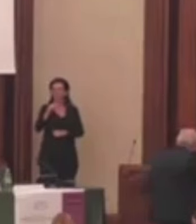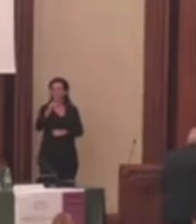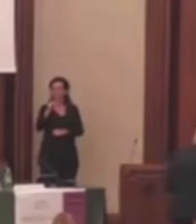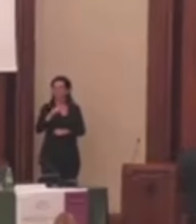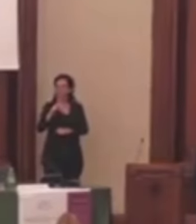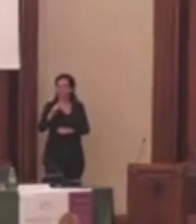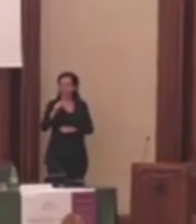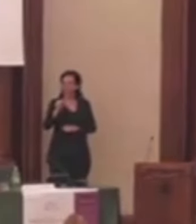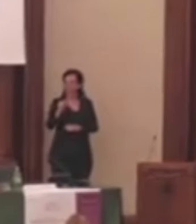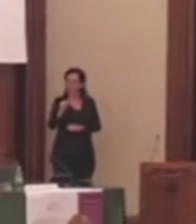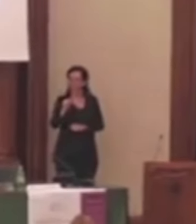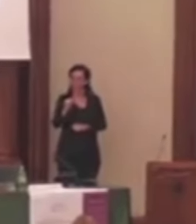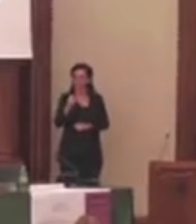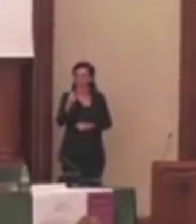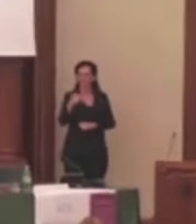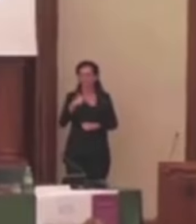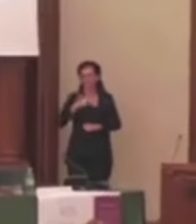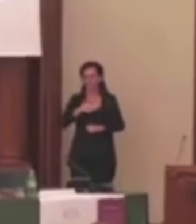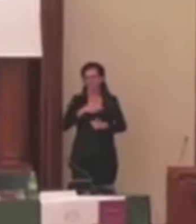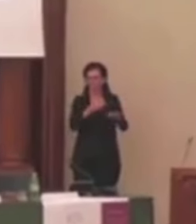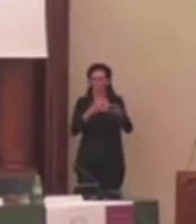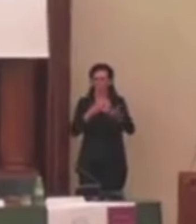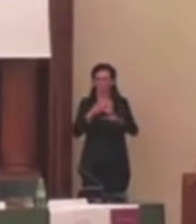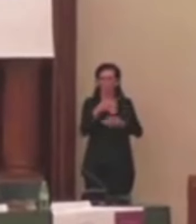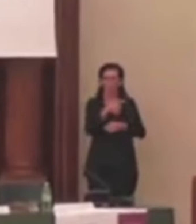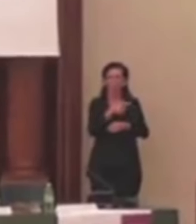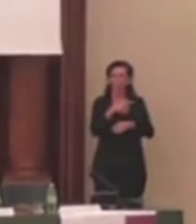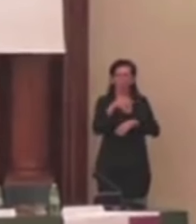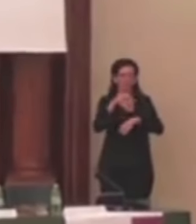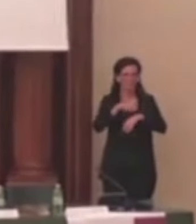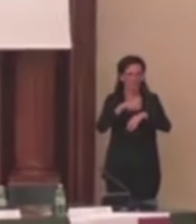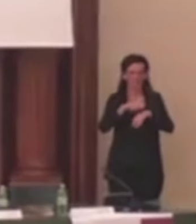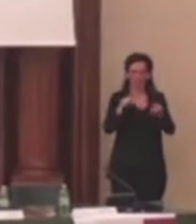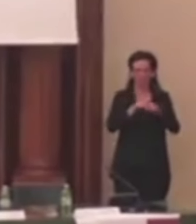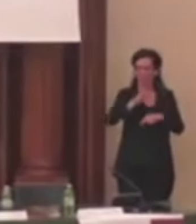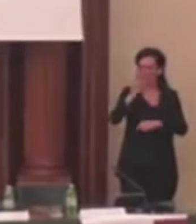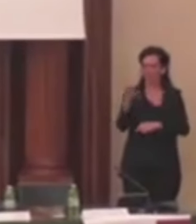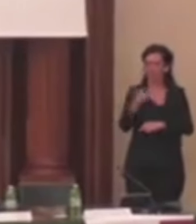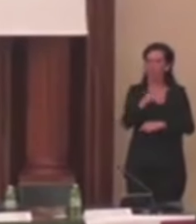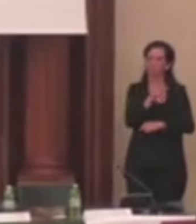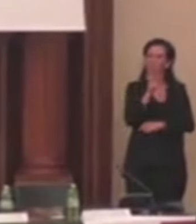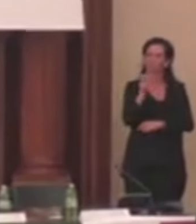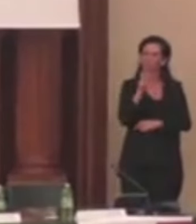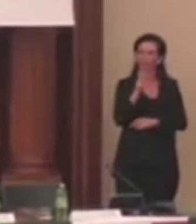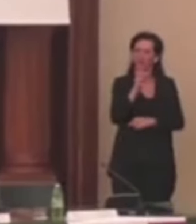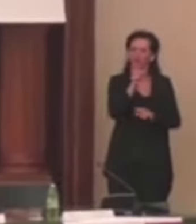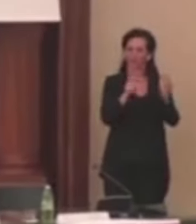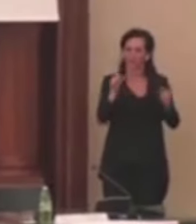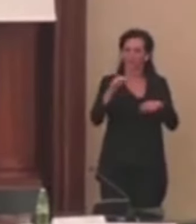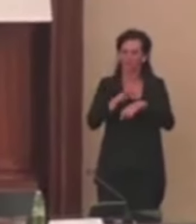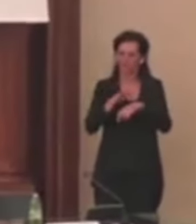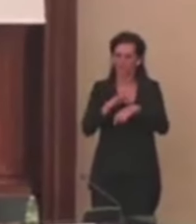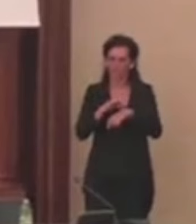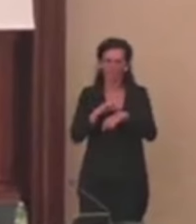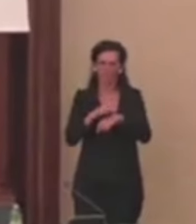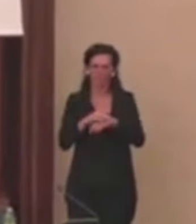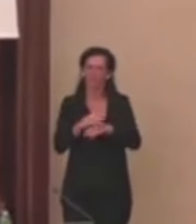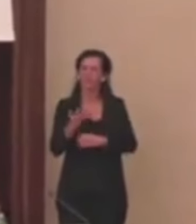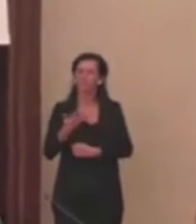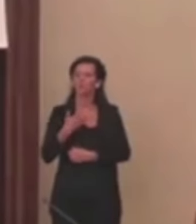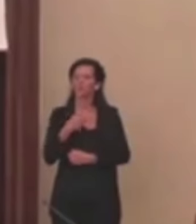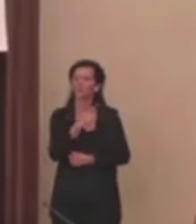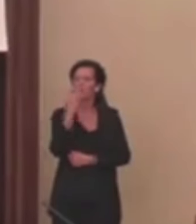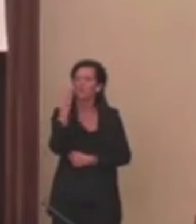because he's a doctor just like the others. He cured 200 patients, but he has